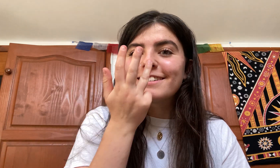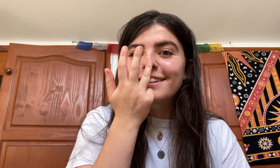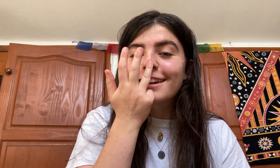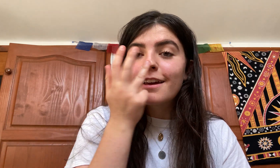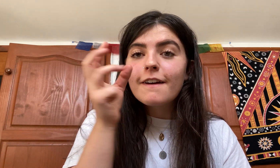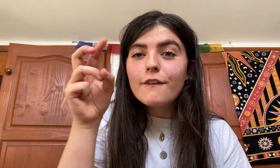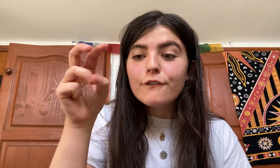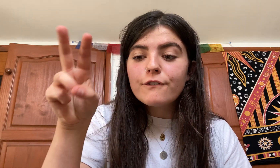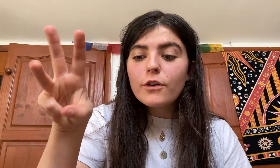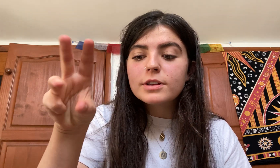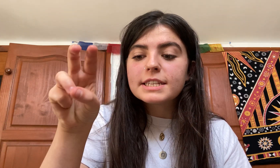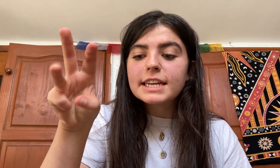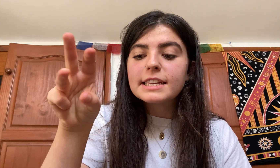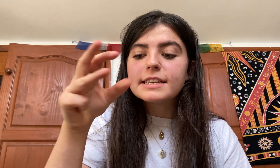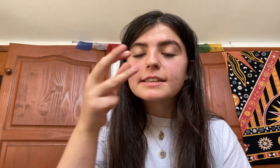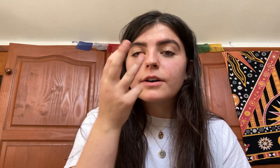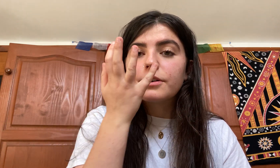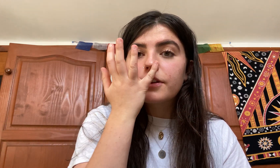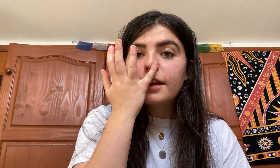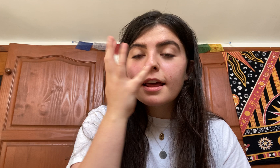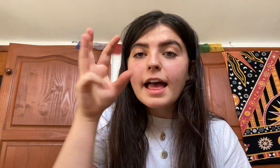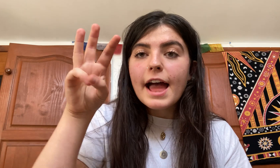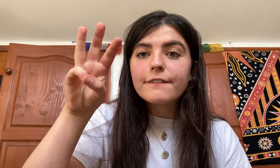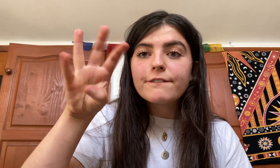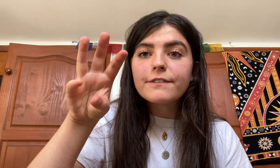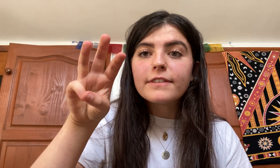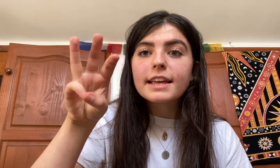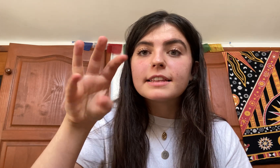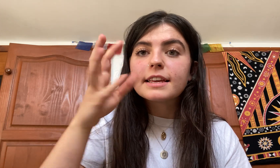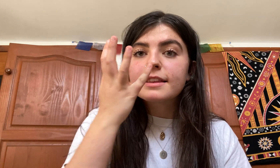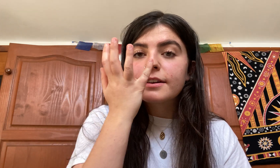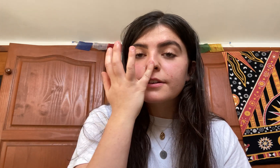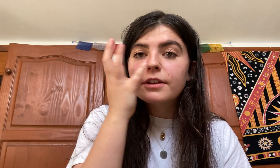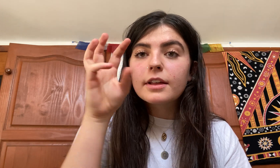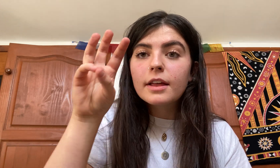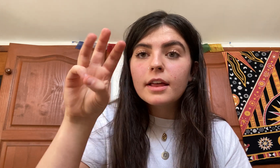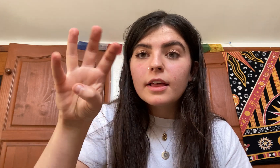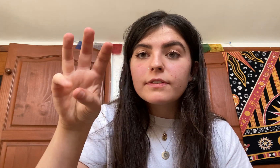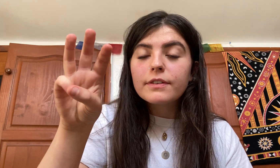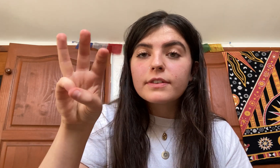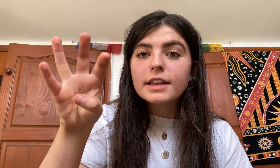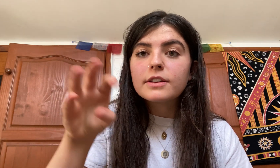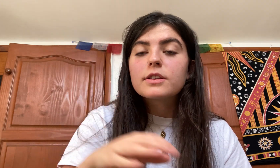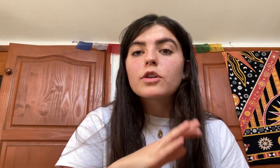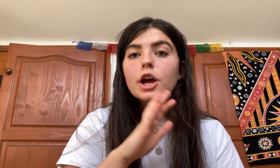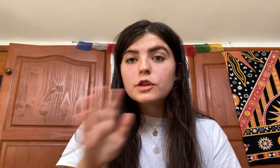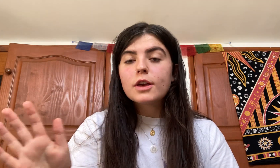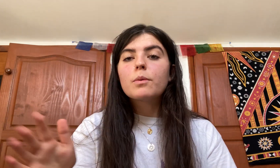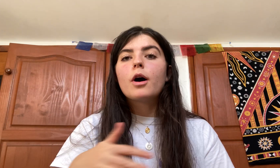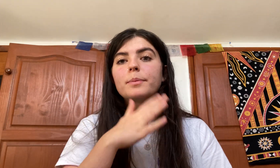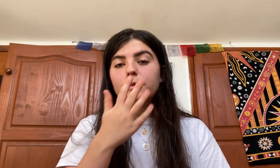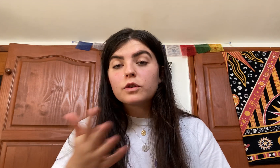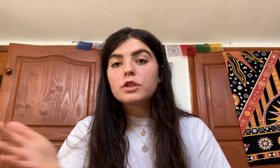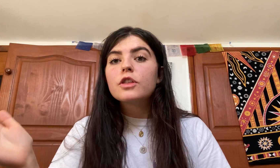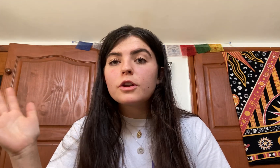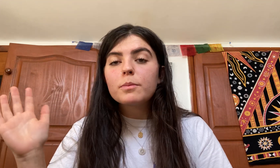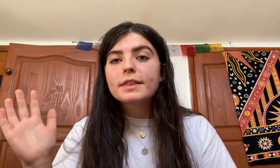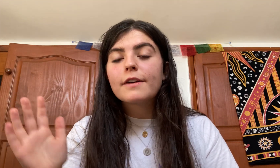old, 14 years old, and 15 years old, 15 years old, and so on. So the other numbers I've